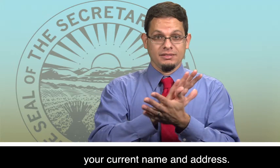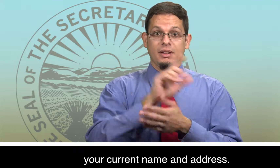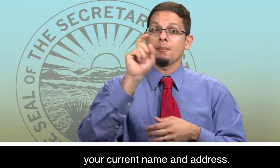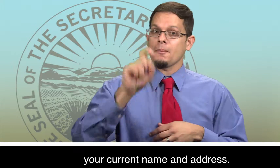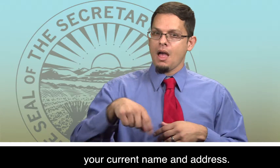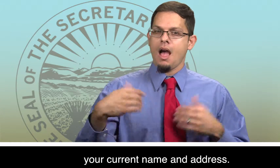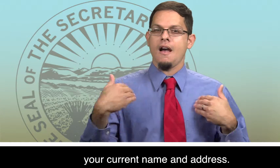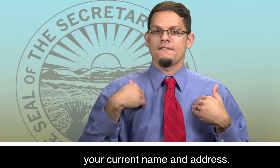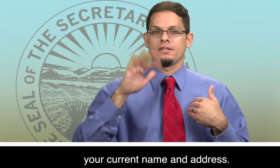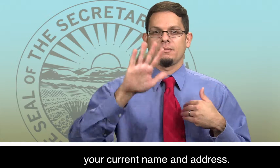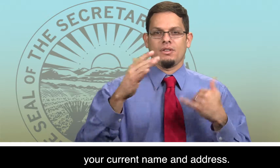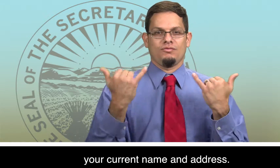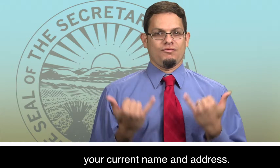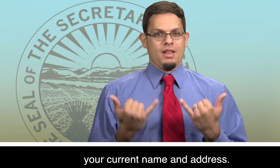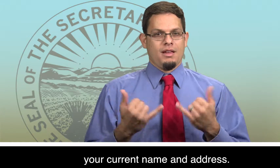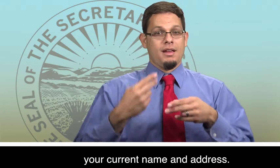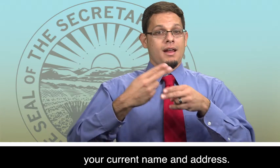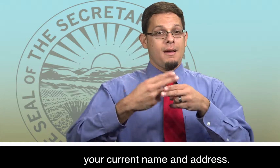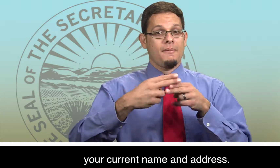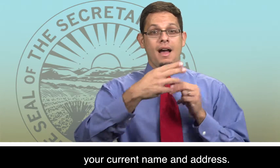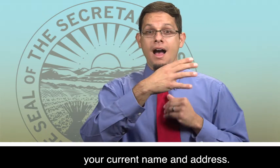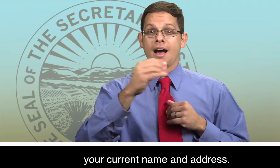your current name and address.